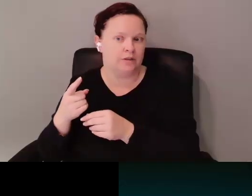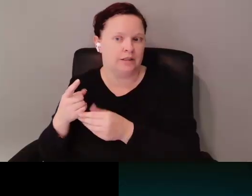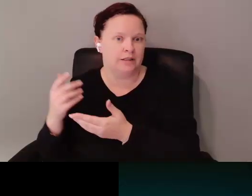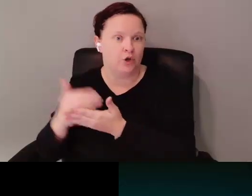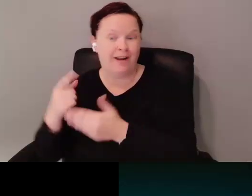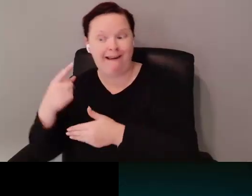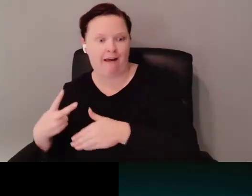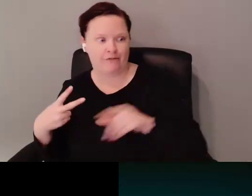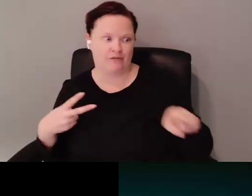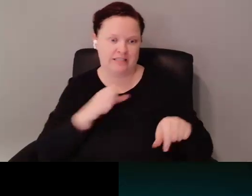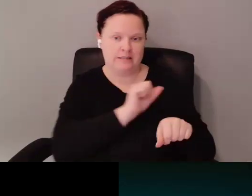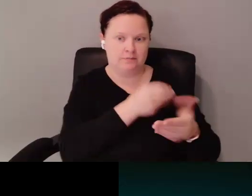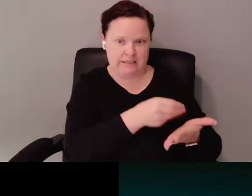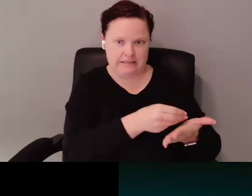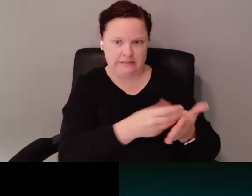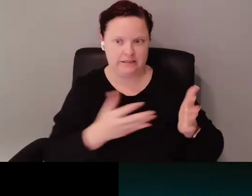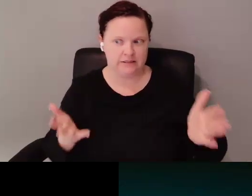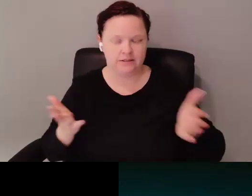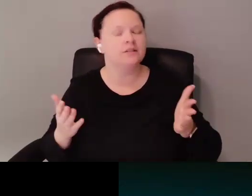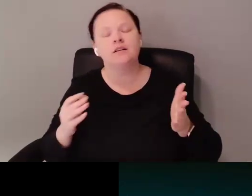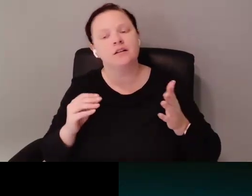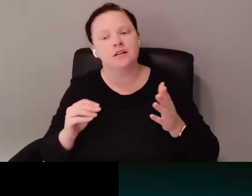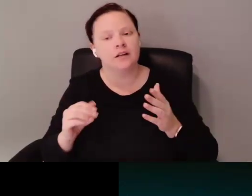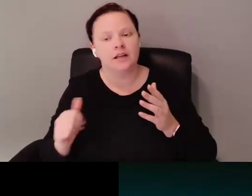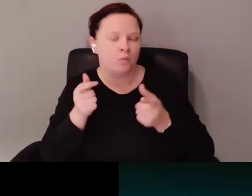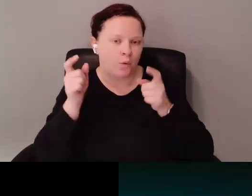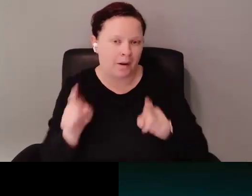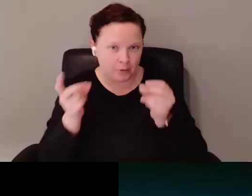job pays. You're not going to immediately come up with that extra income.